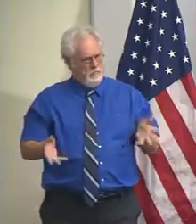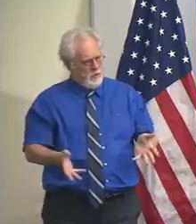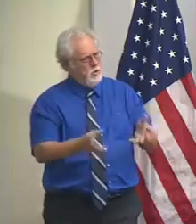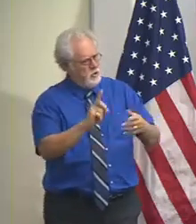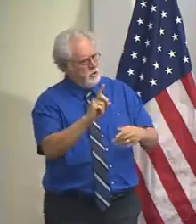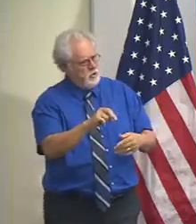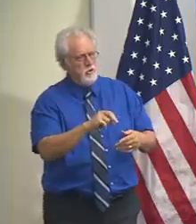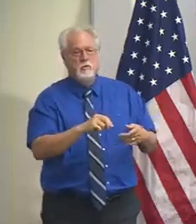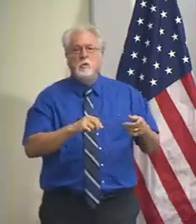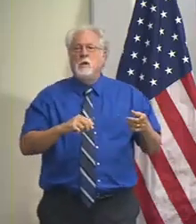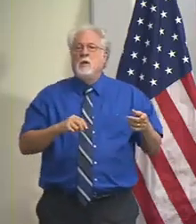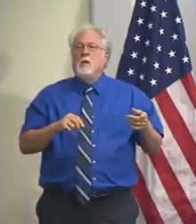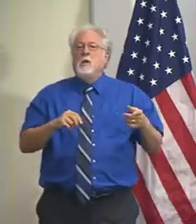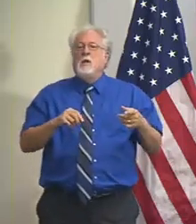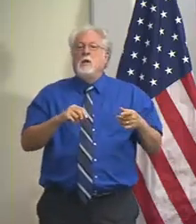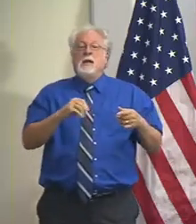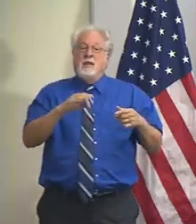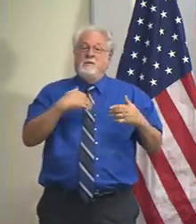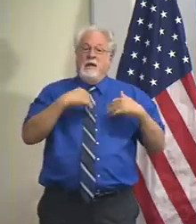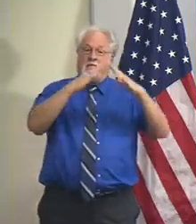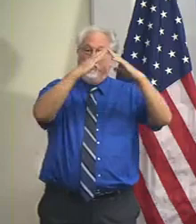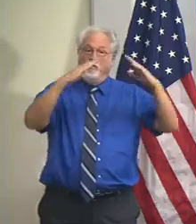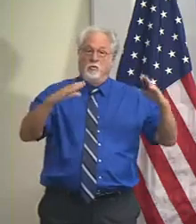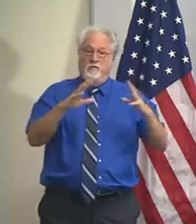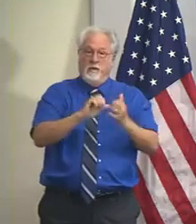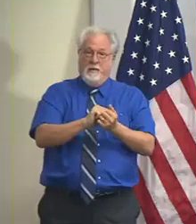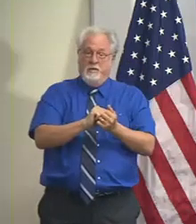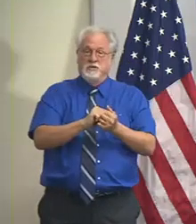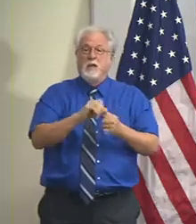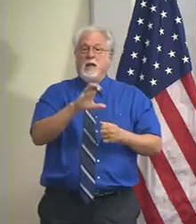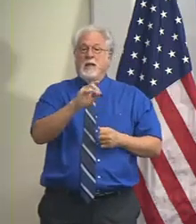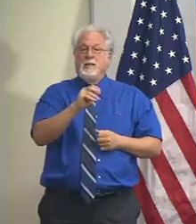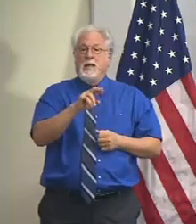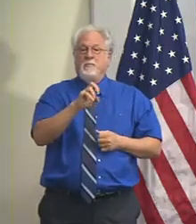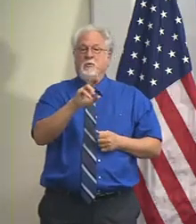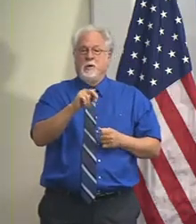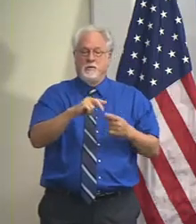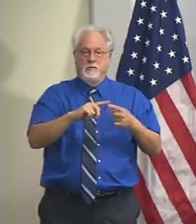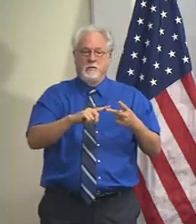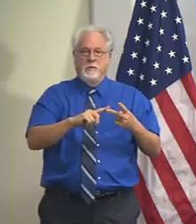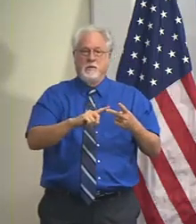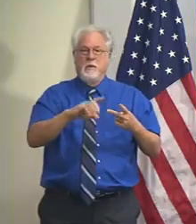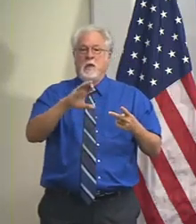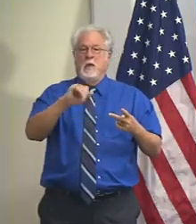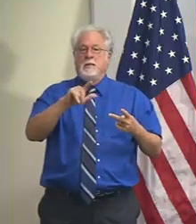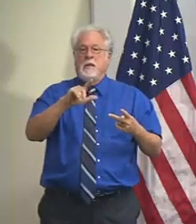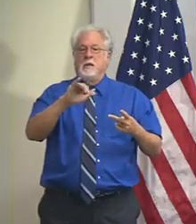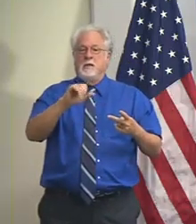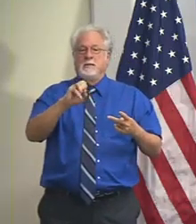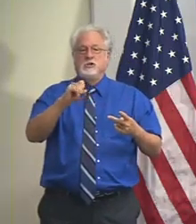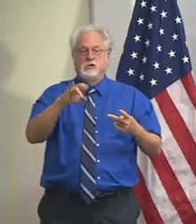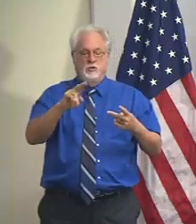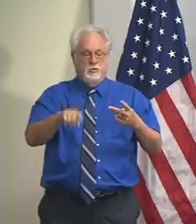do this if they have roof damage. That's Cameron Parish, Calcasieu Parish,